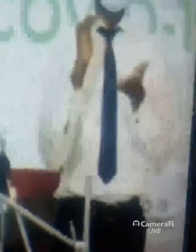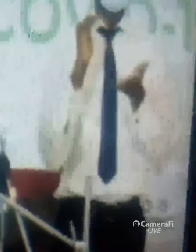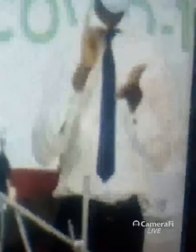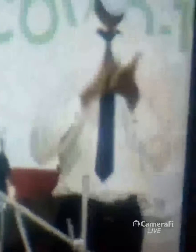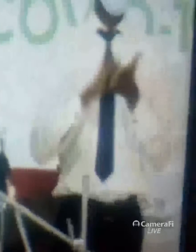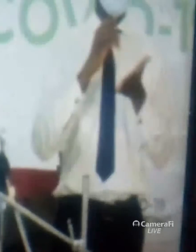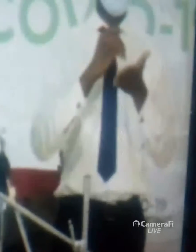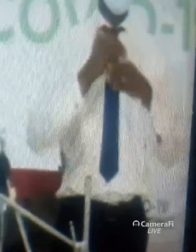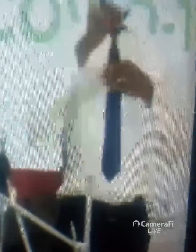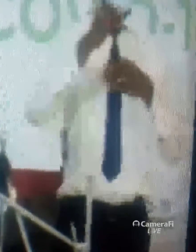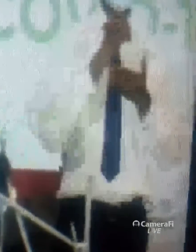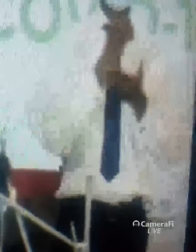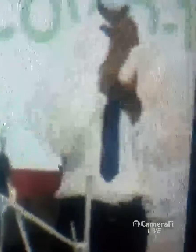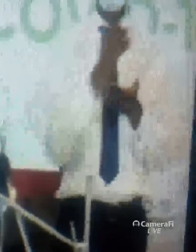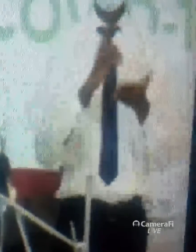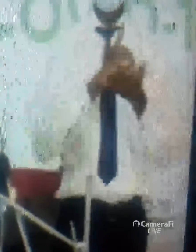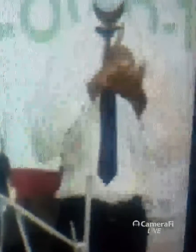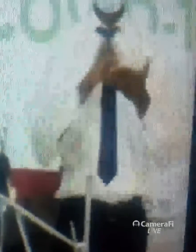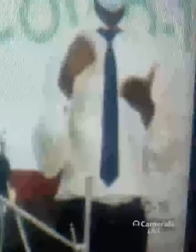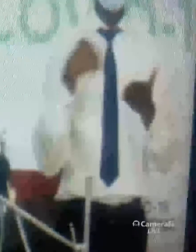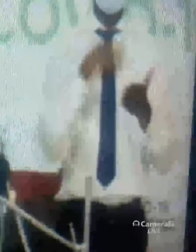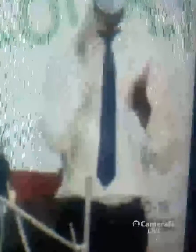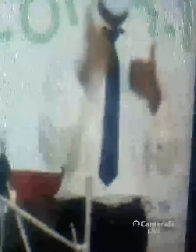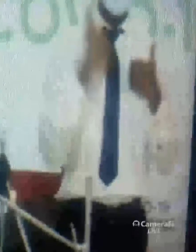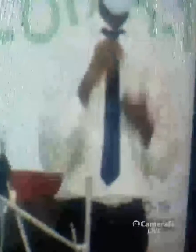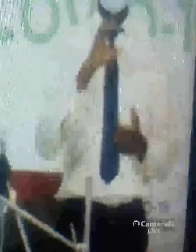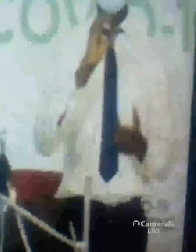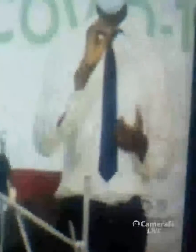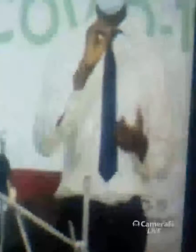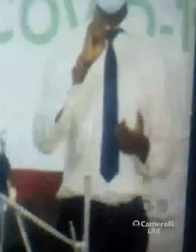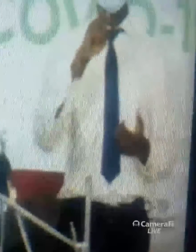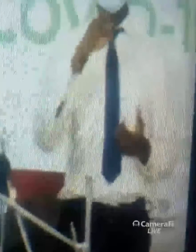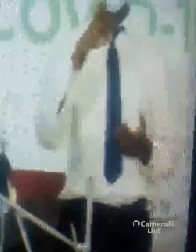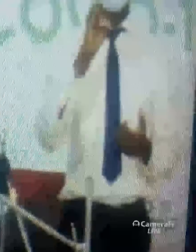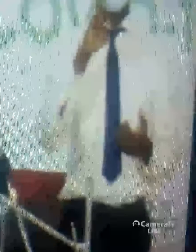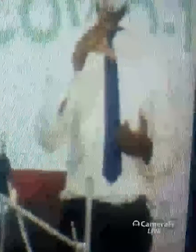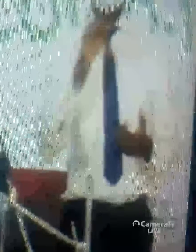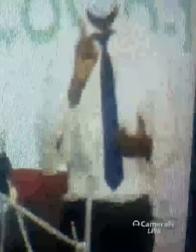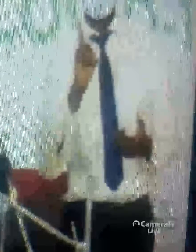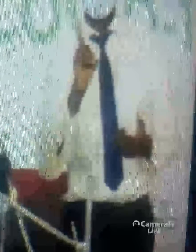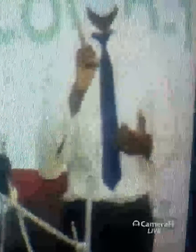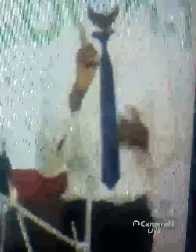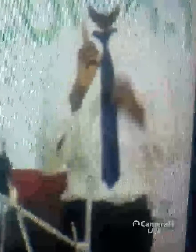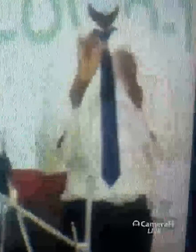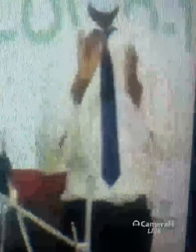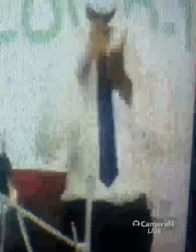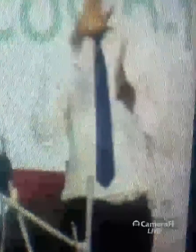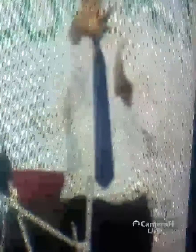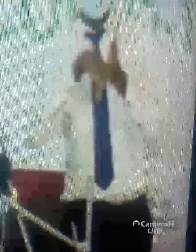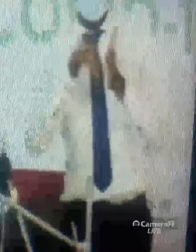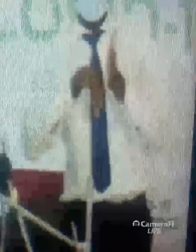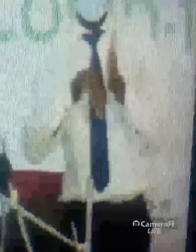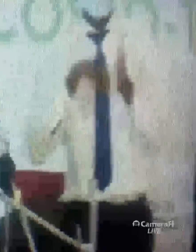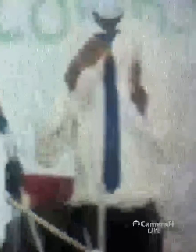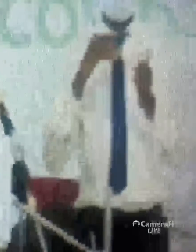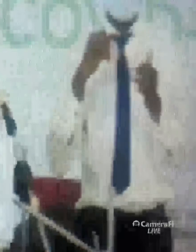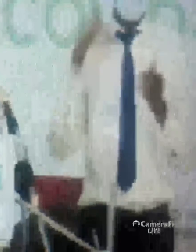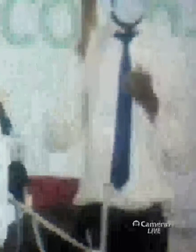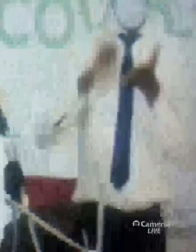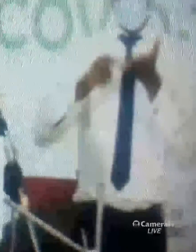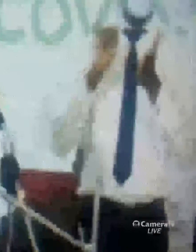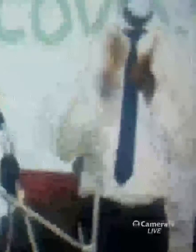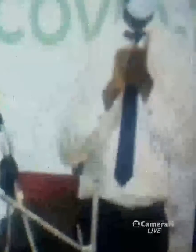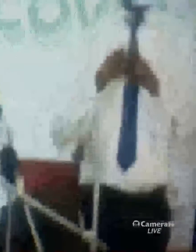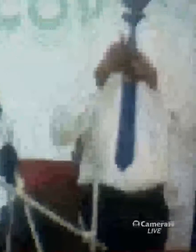there will be more production of the Oxford AstraZeneca, which is cheaper, and by the end of 2021,